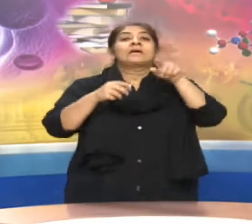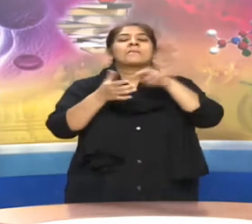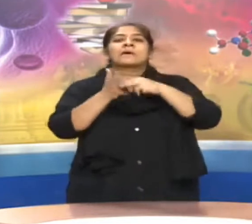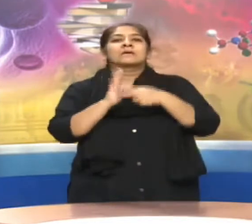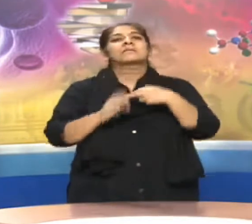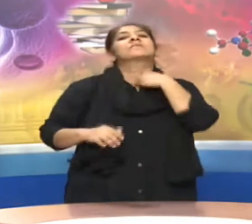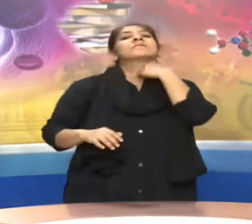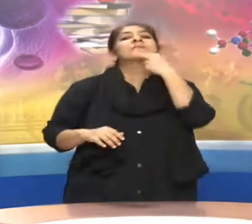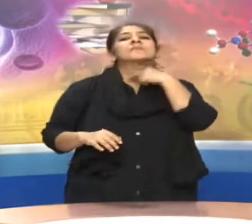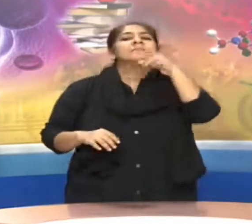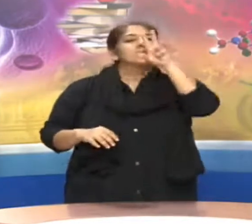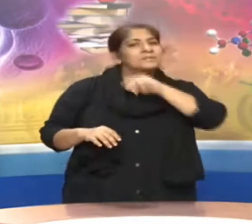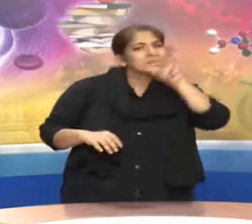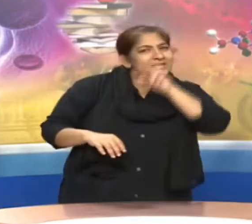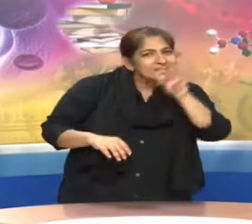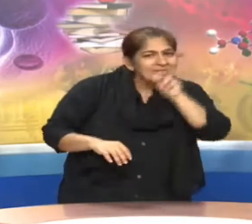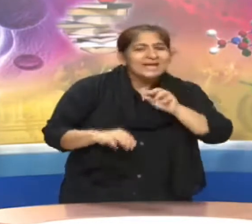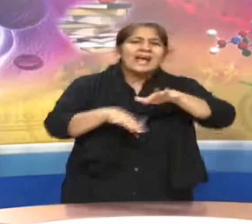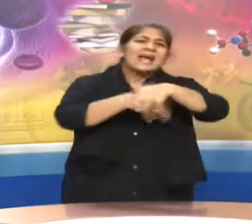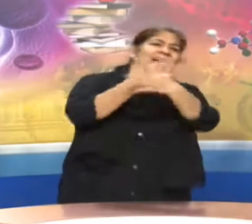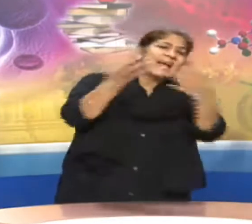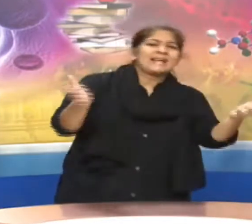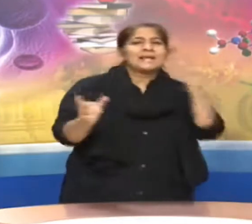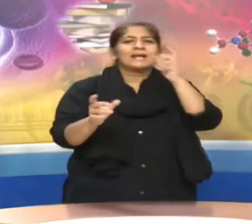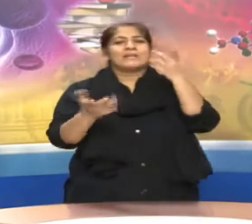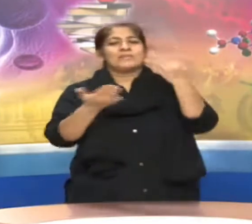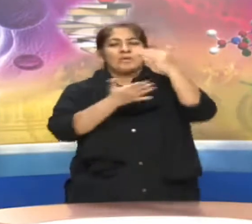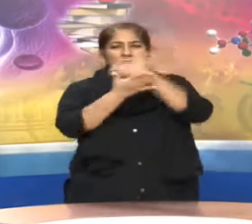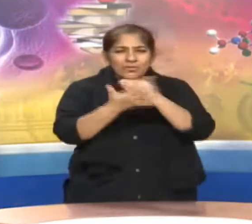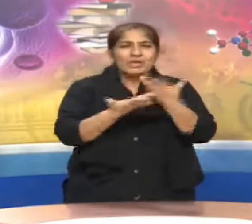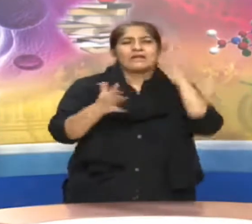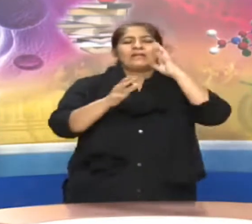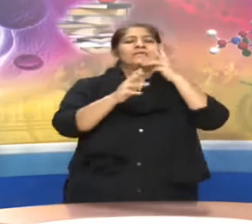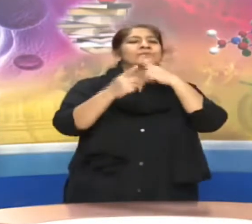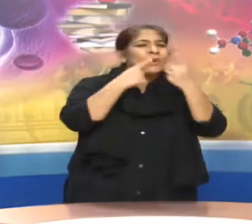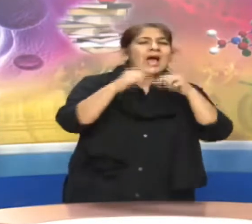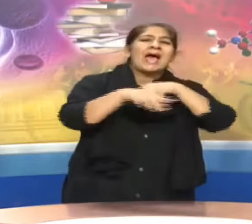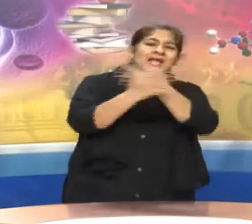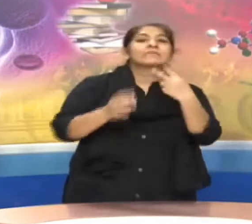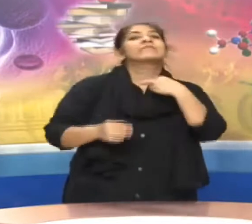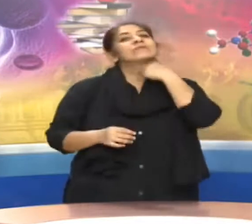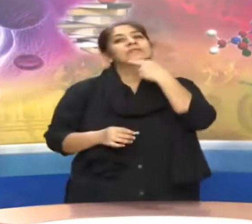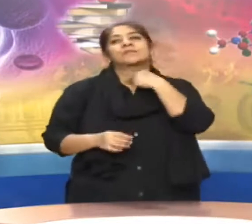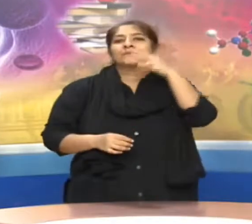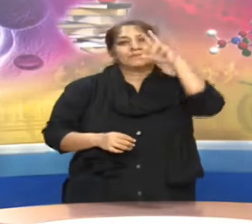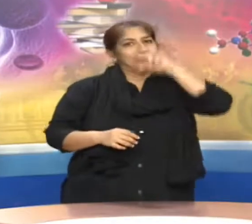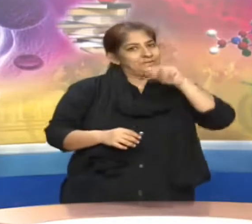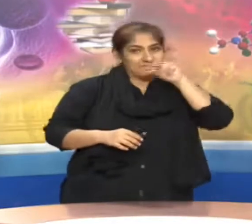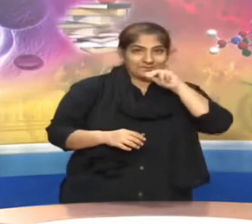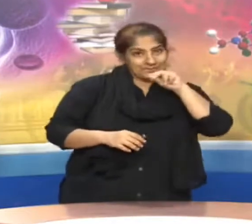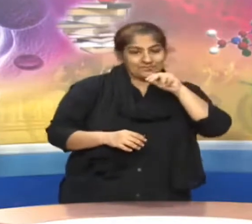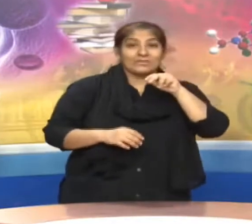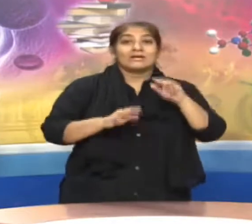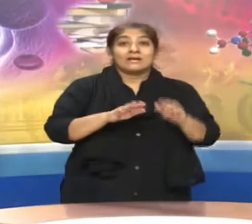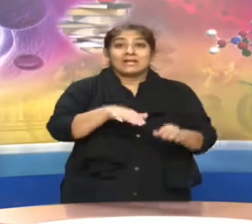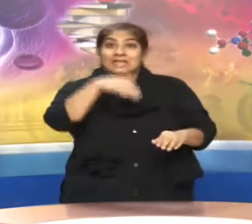The first one, that is verbal communication. In any program, in any